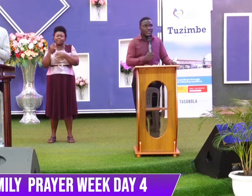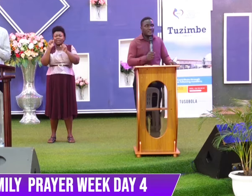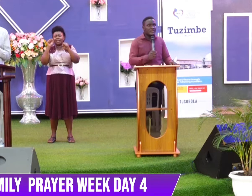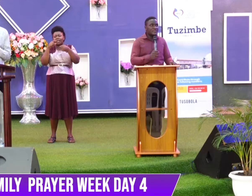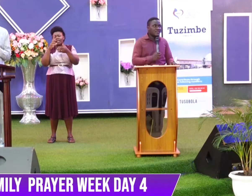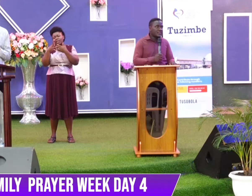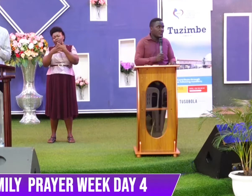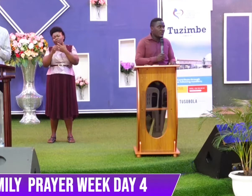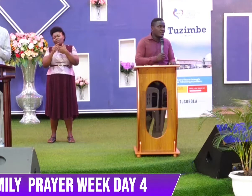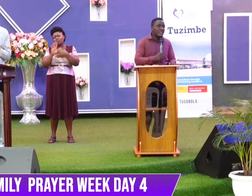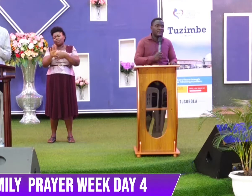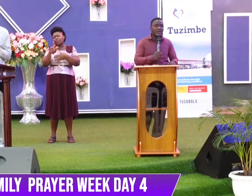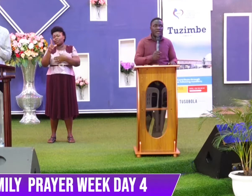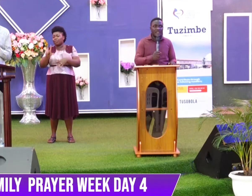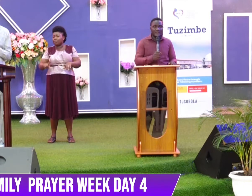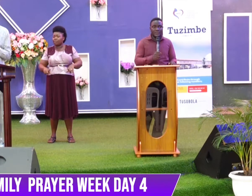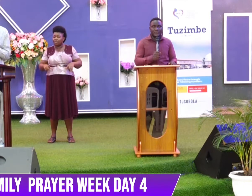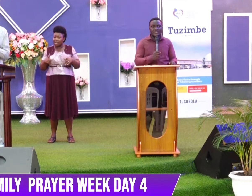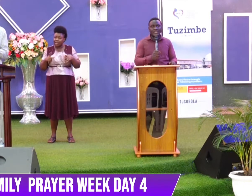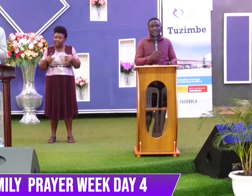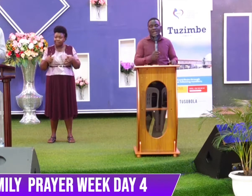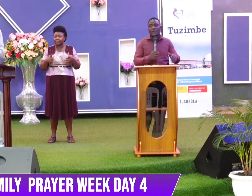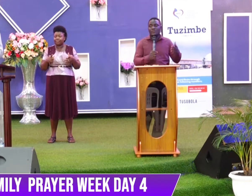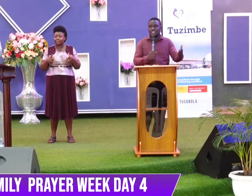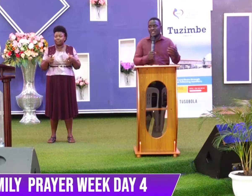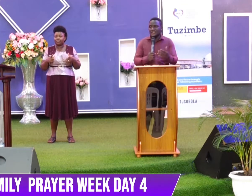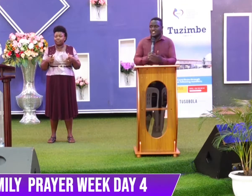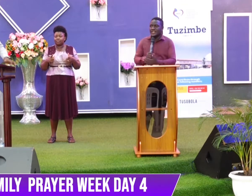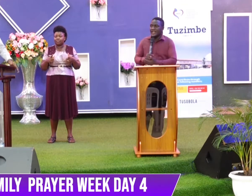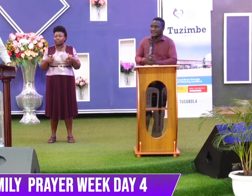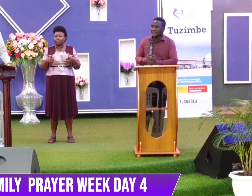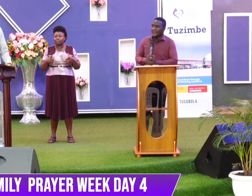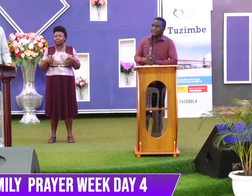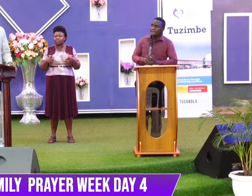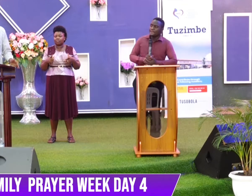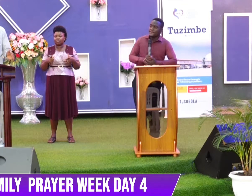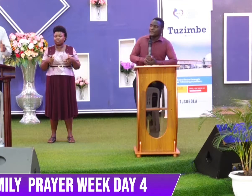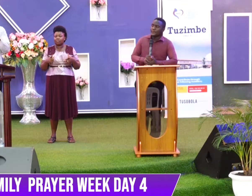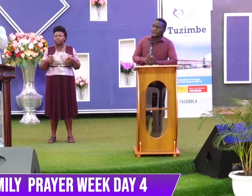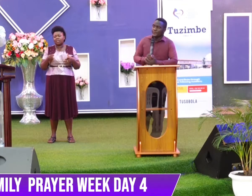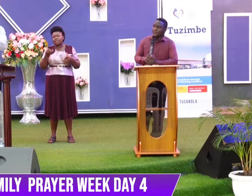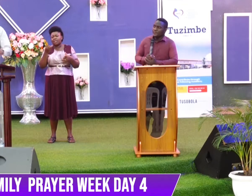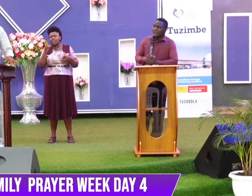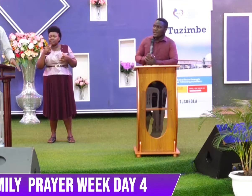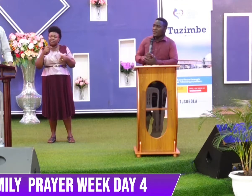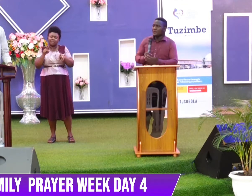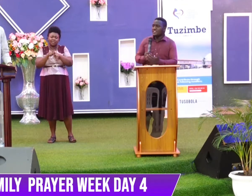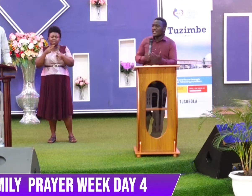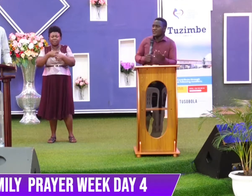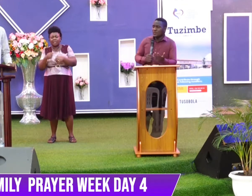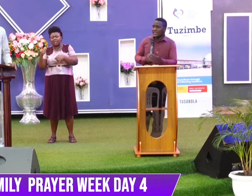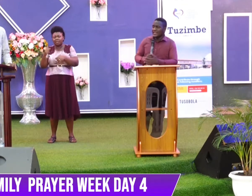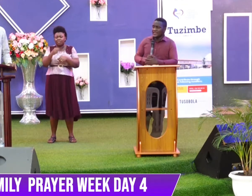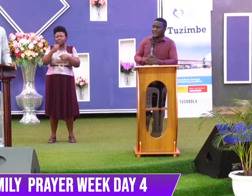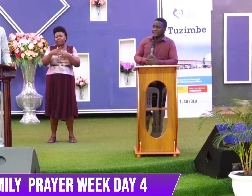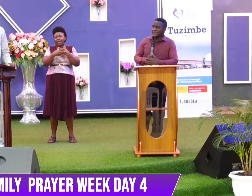That we are something that the world admires, people saying that how I wish I get such a life. How I wish I